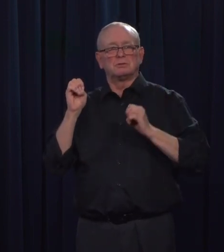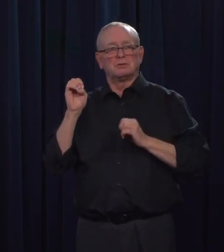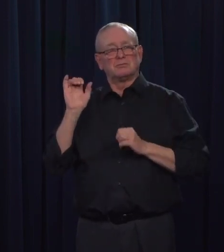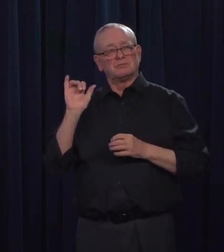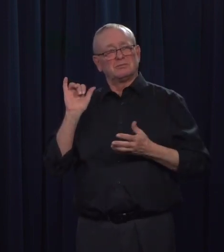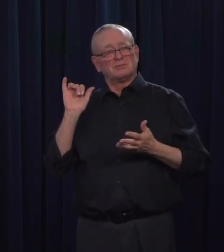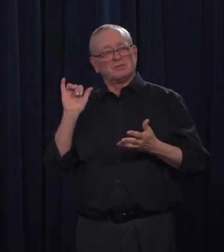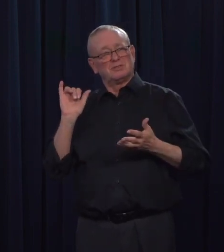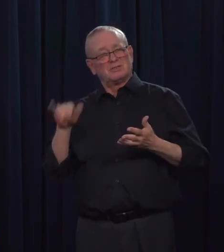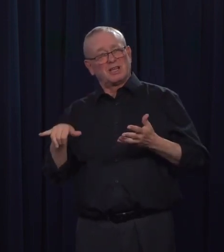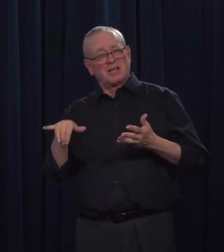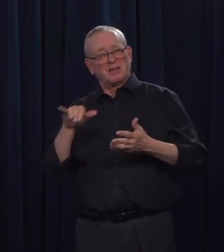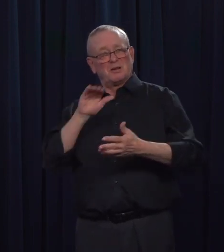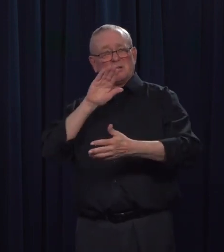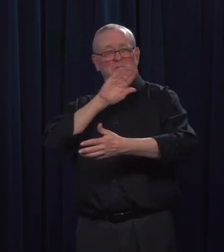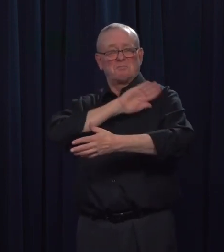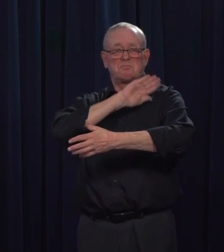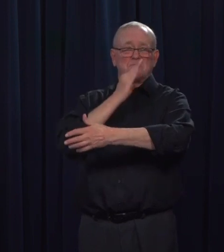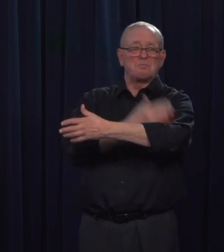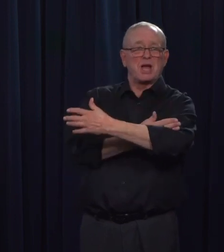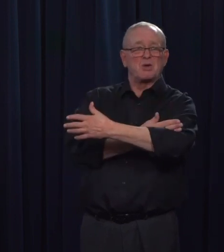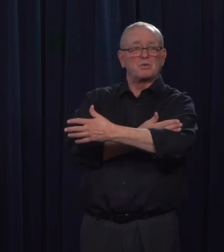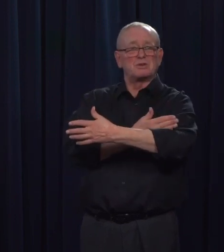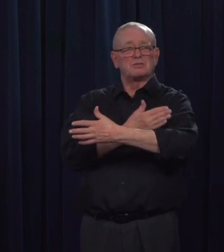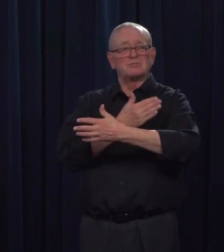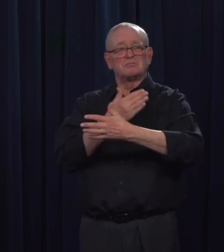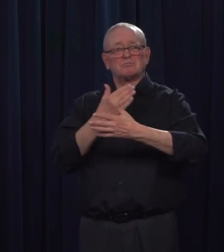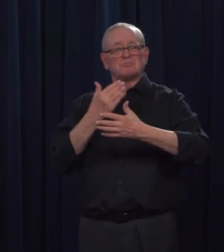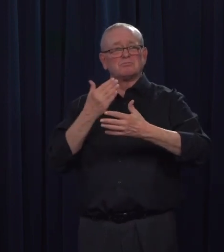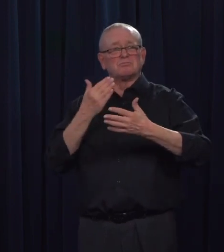Can you take over a hotel or a university dorm, or?